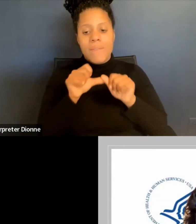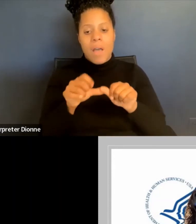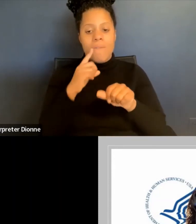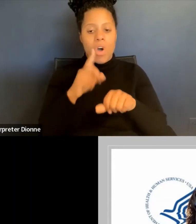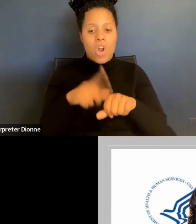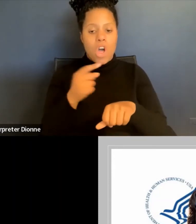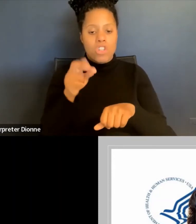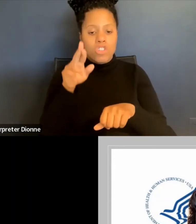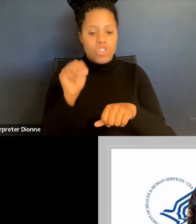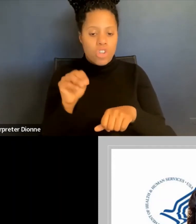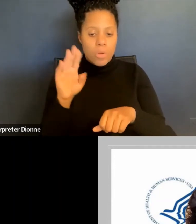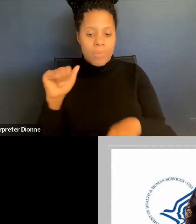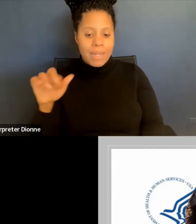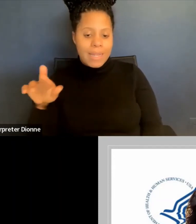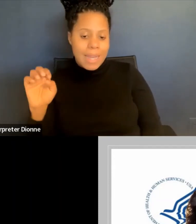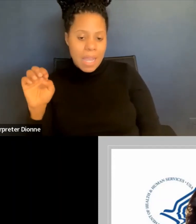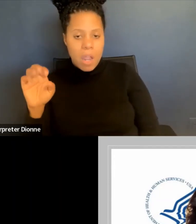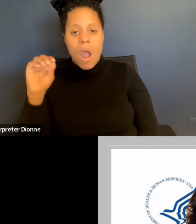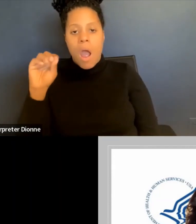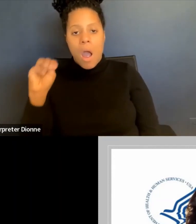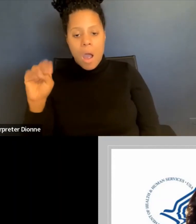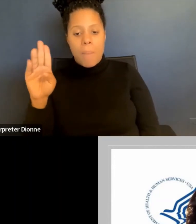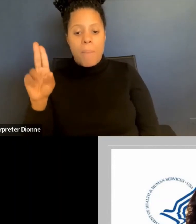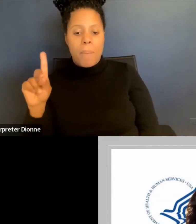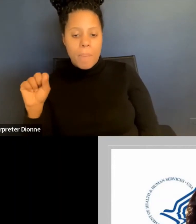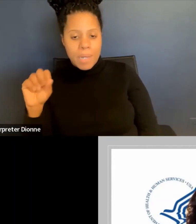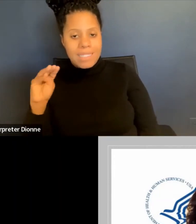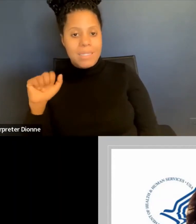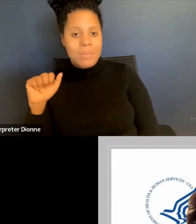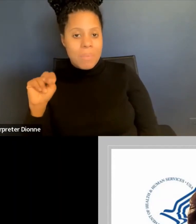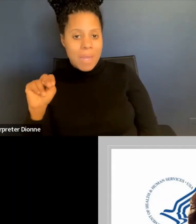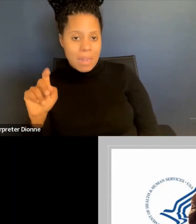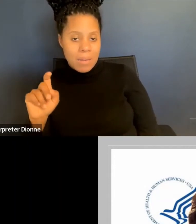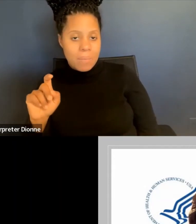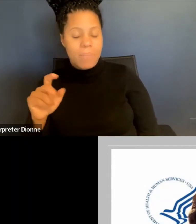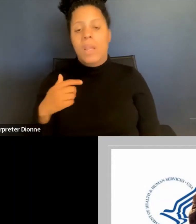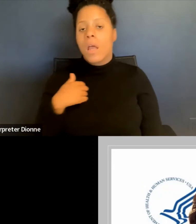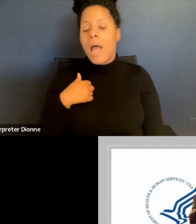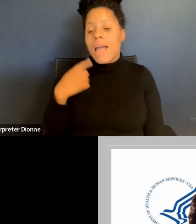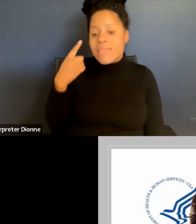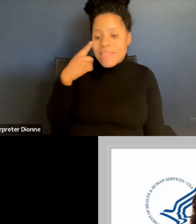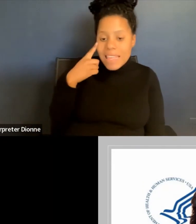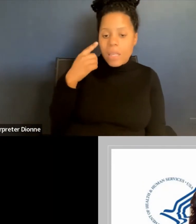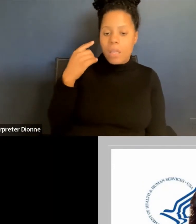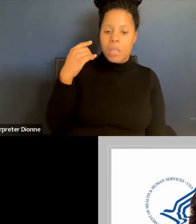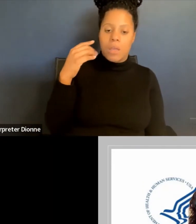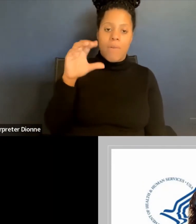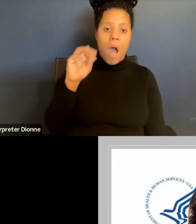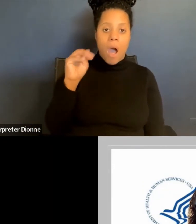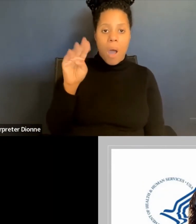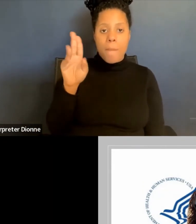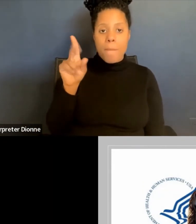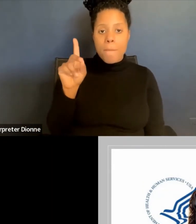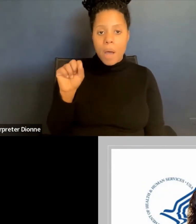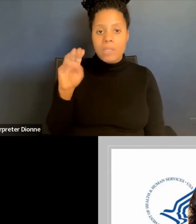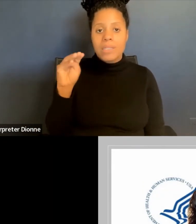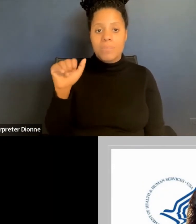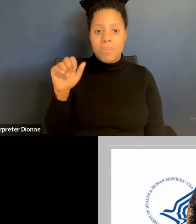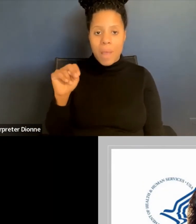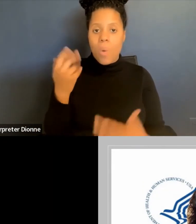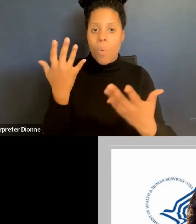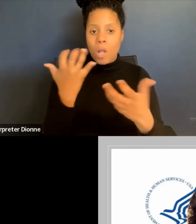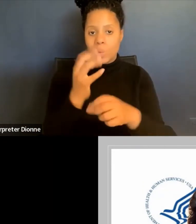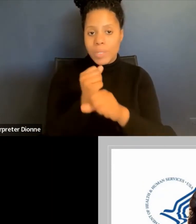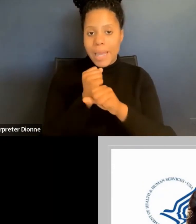I think, again, if the ombudsman would like to get those, through the HRSA health centers,